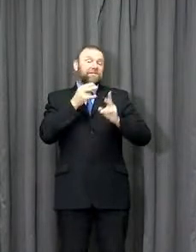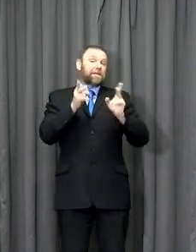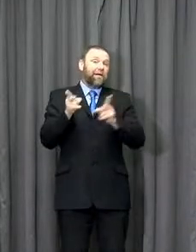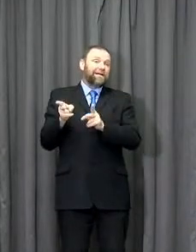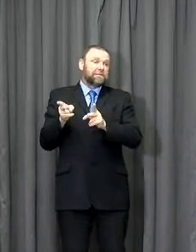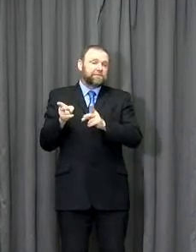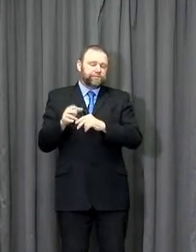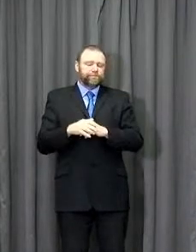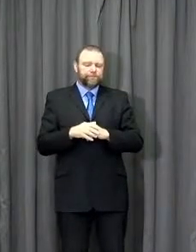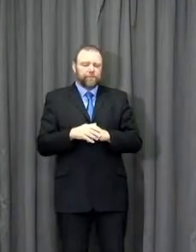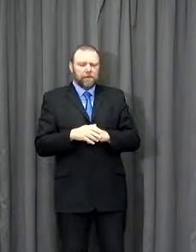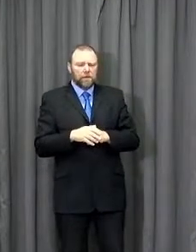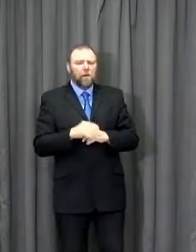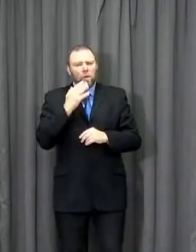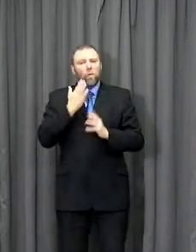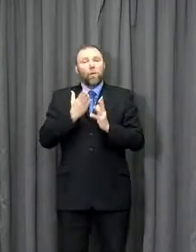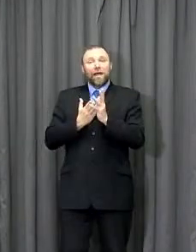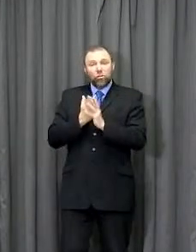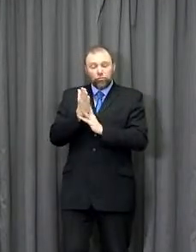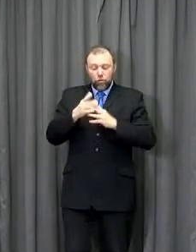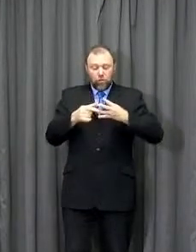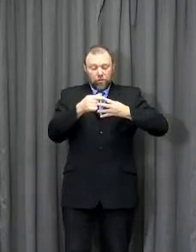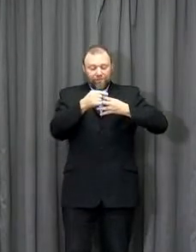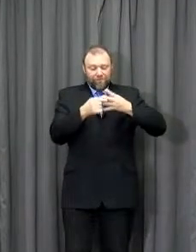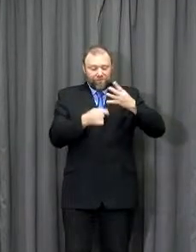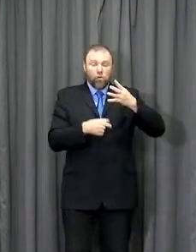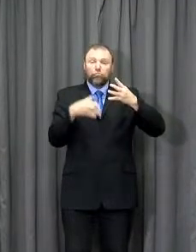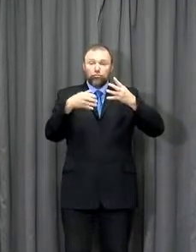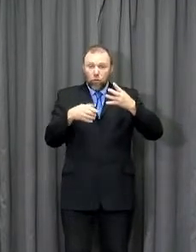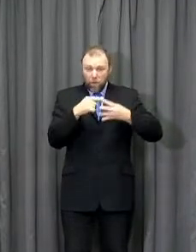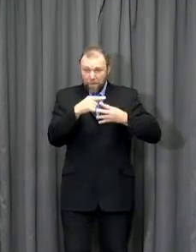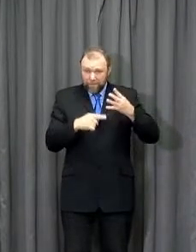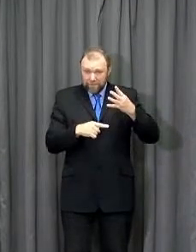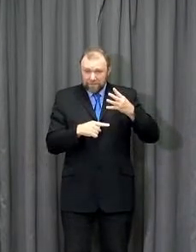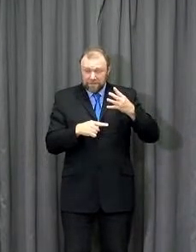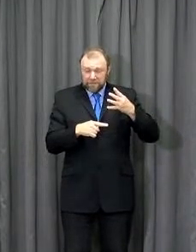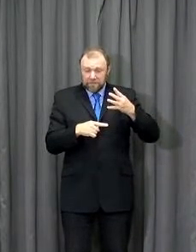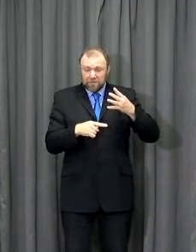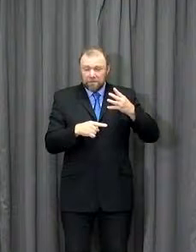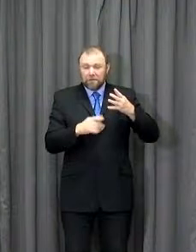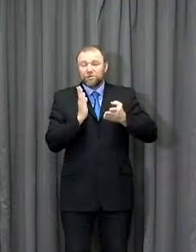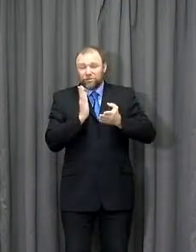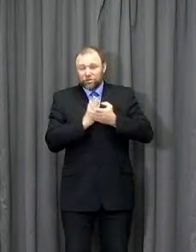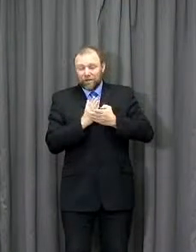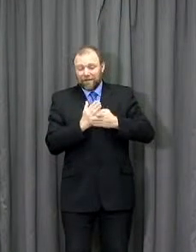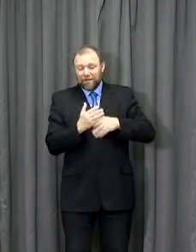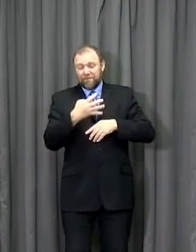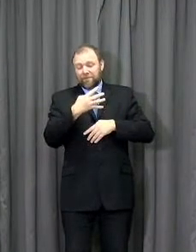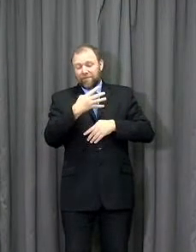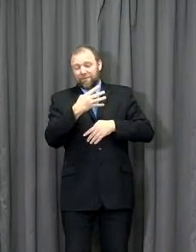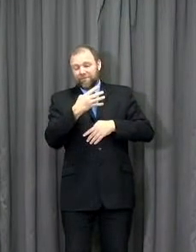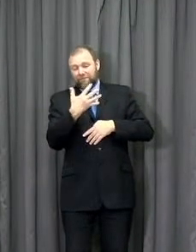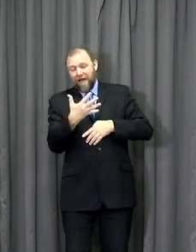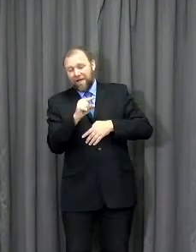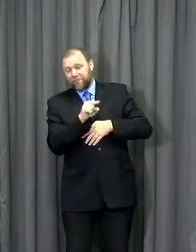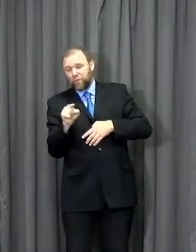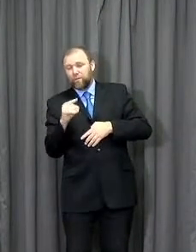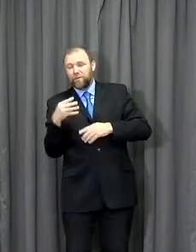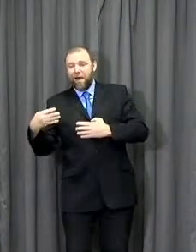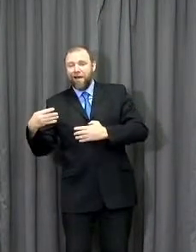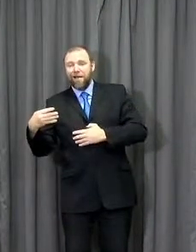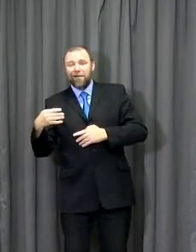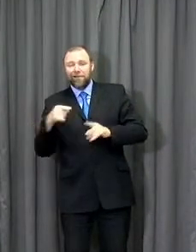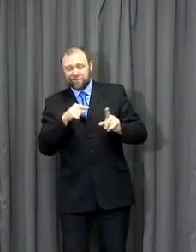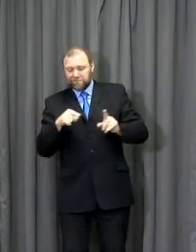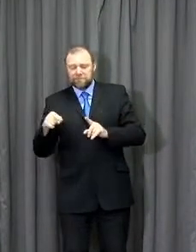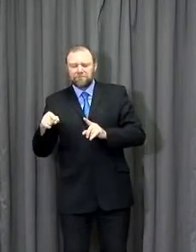those, certainly the first 4 groups and possibly the groups 5 to 9, there is scope for further